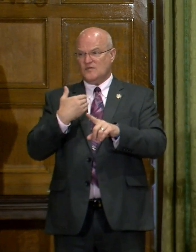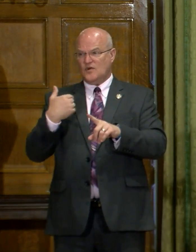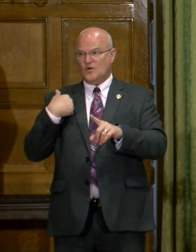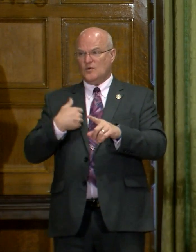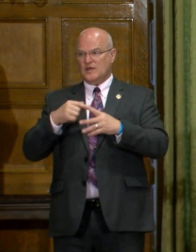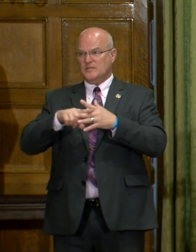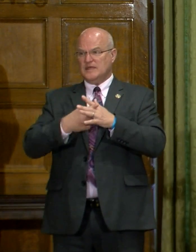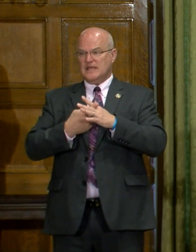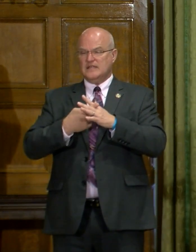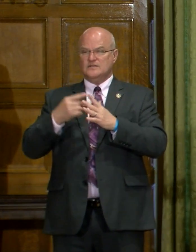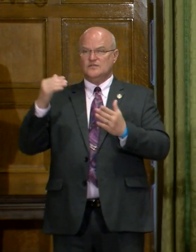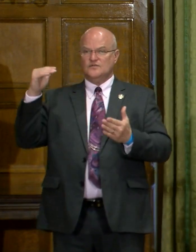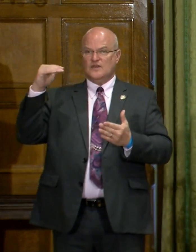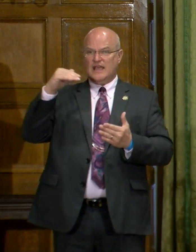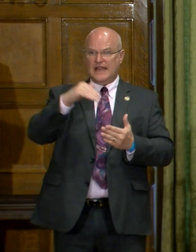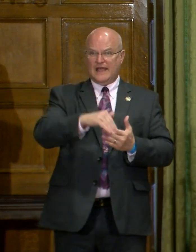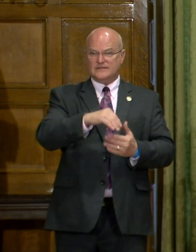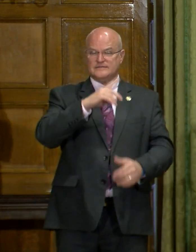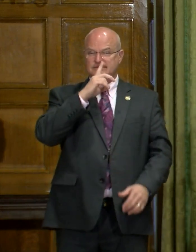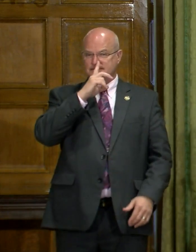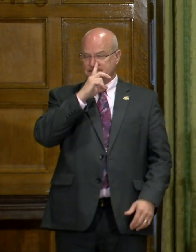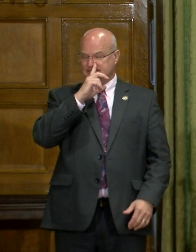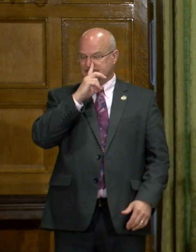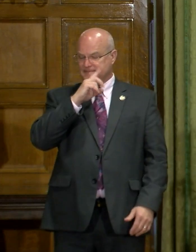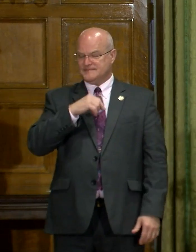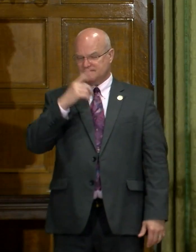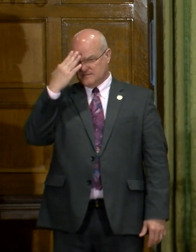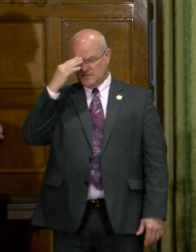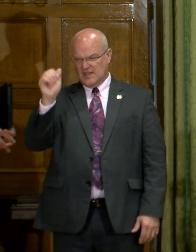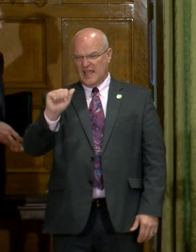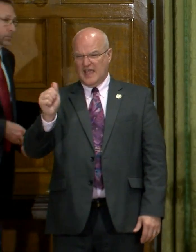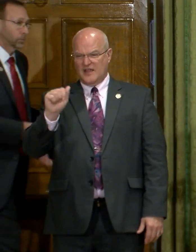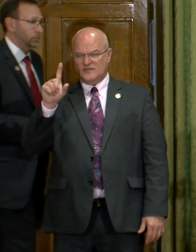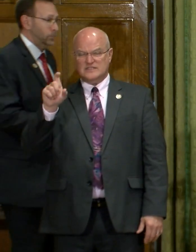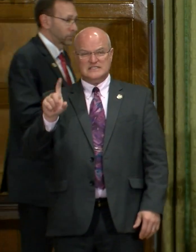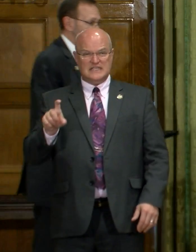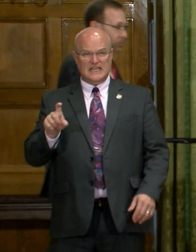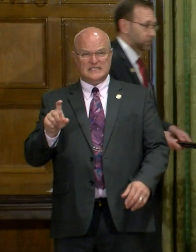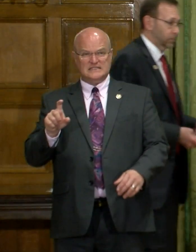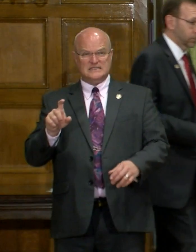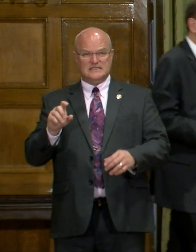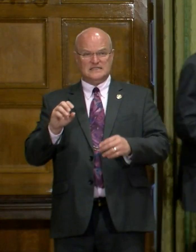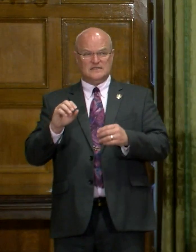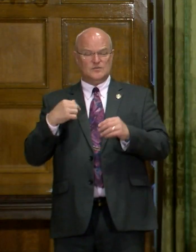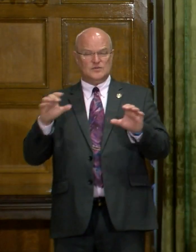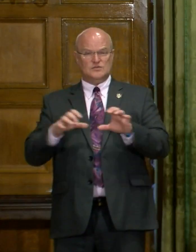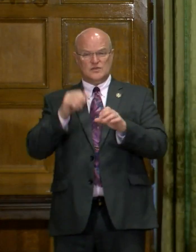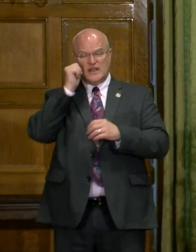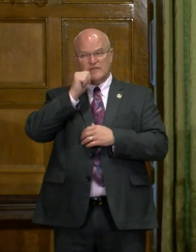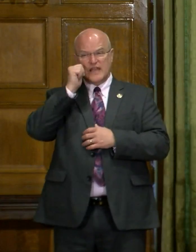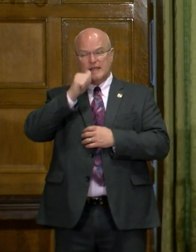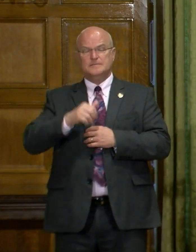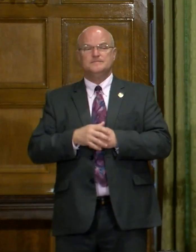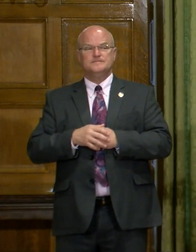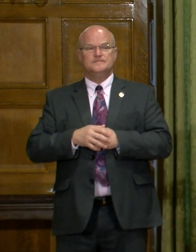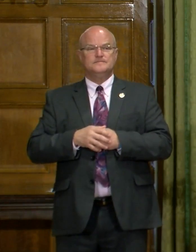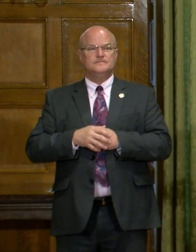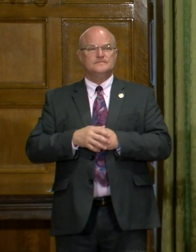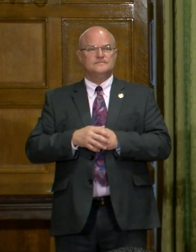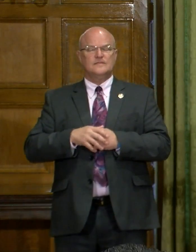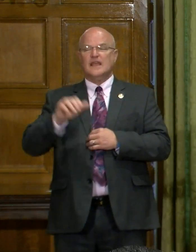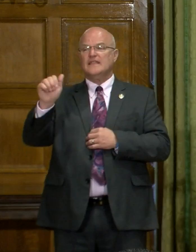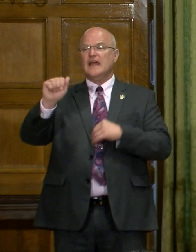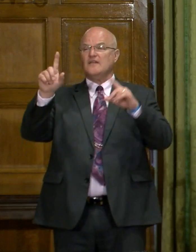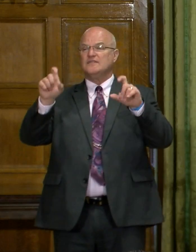we begin to phase out? Dr. Smith, do you know the average test that we've been doing?